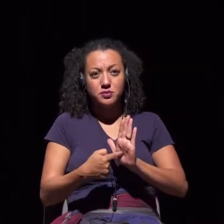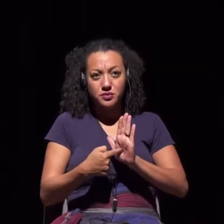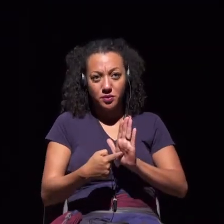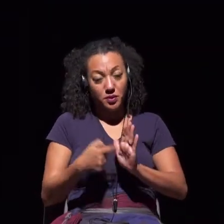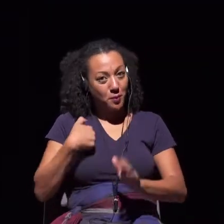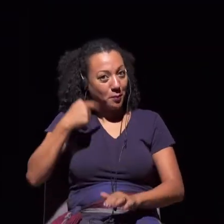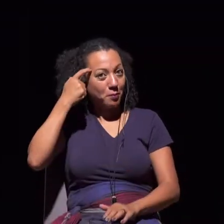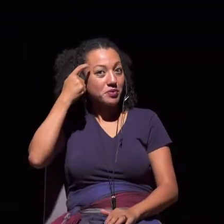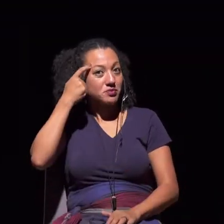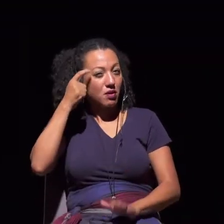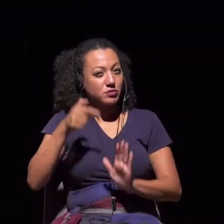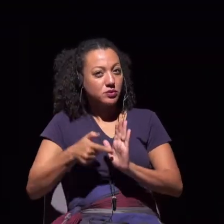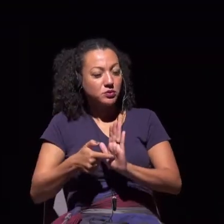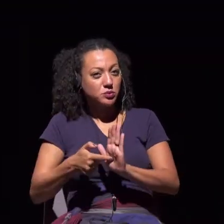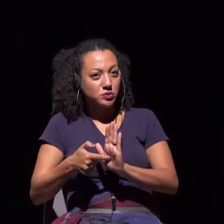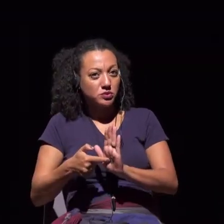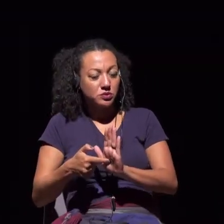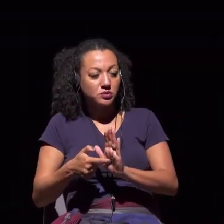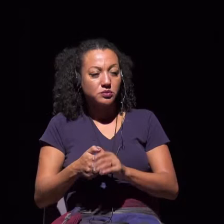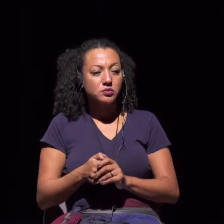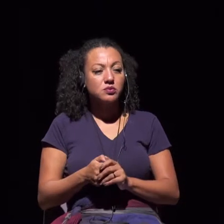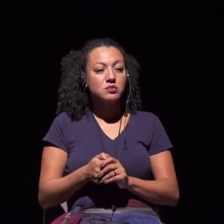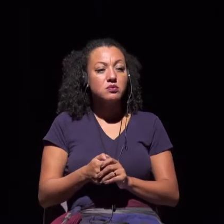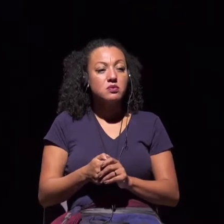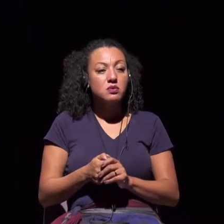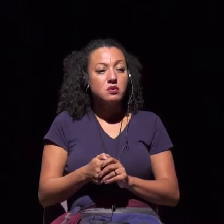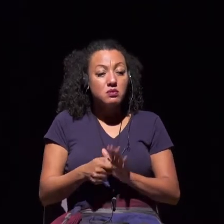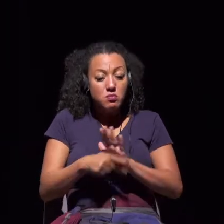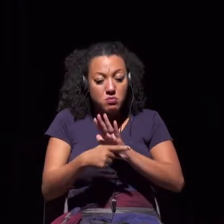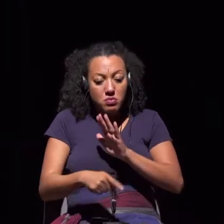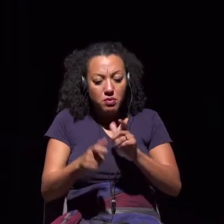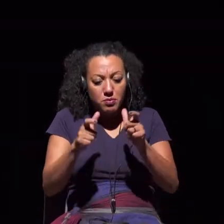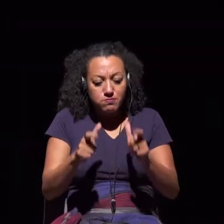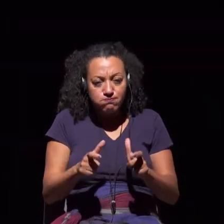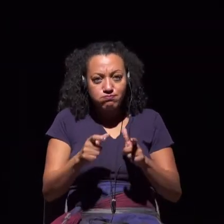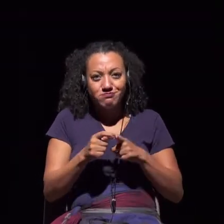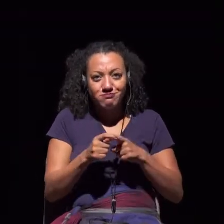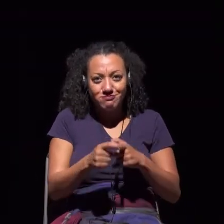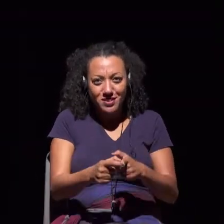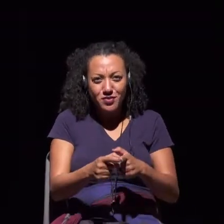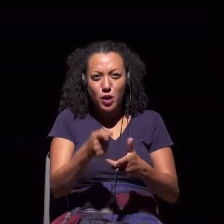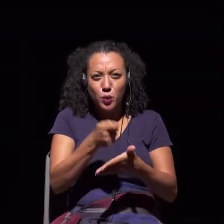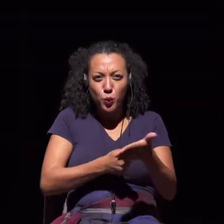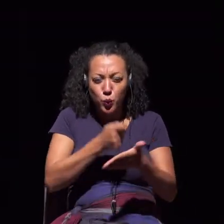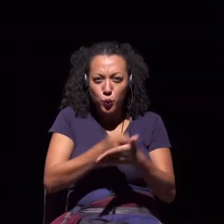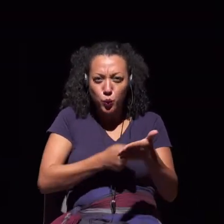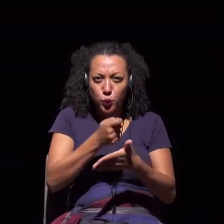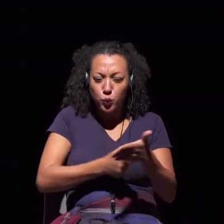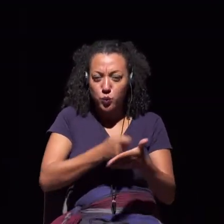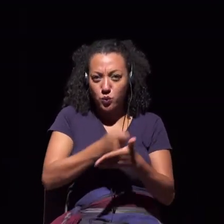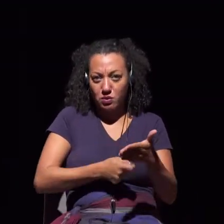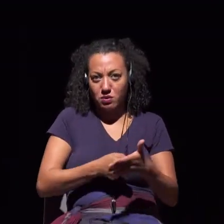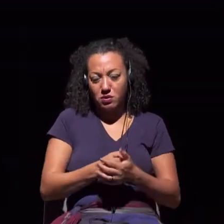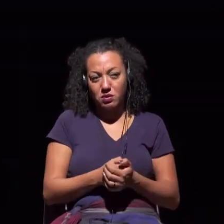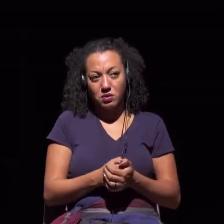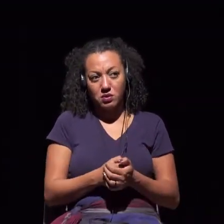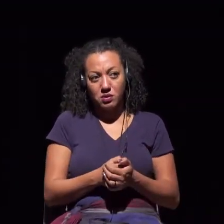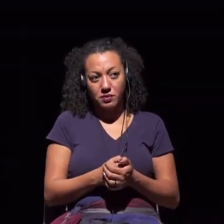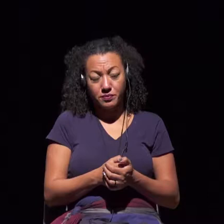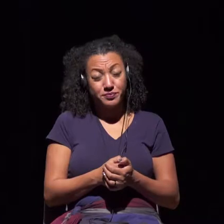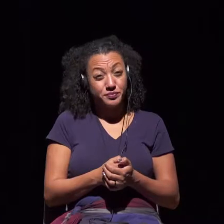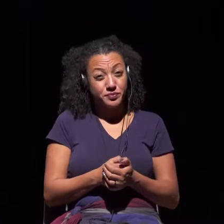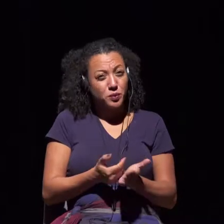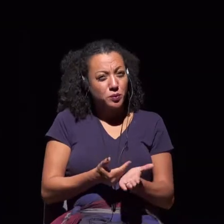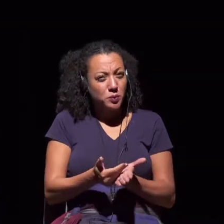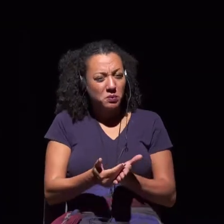exhibition, in the community that was involved in the struggle. And initially, I had no clue in terms of what I would